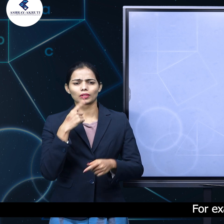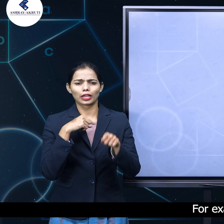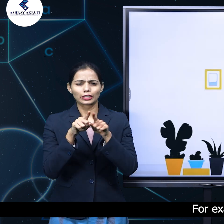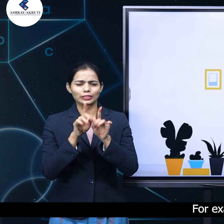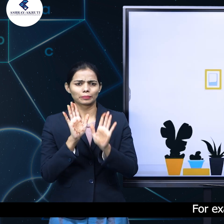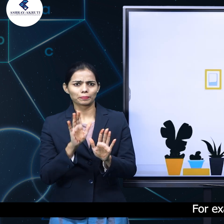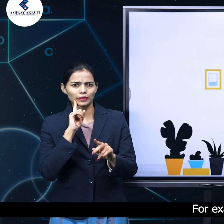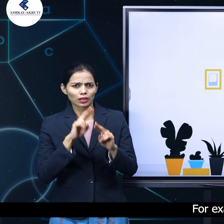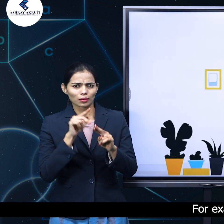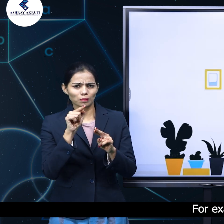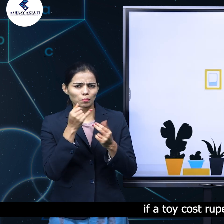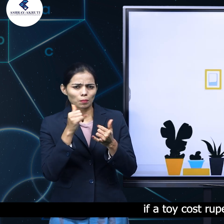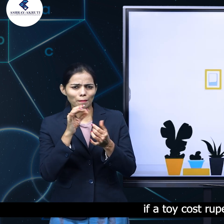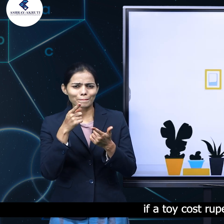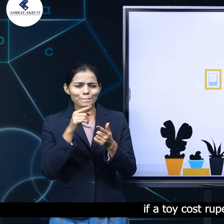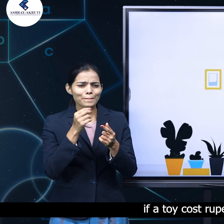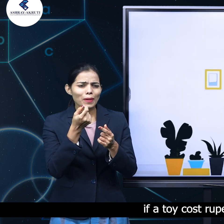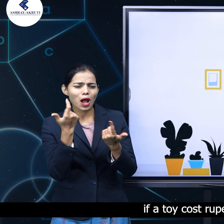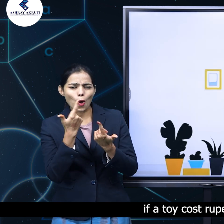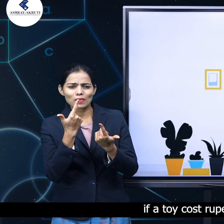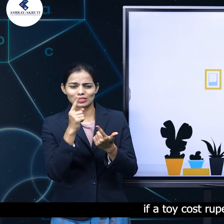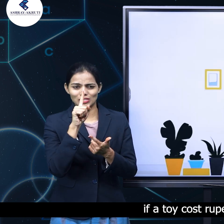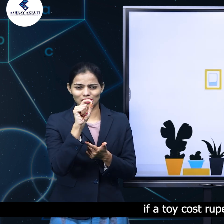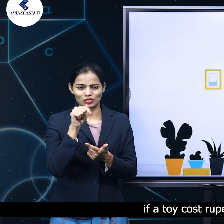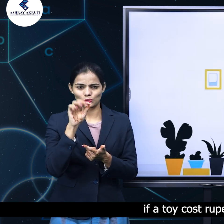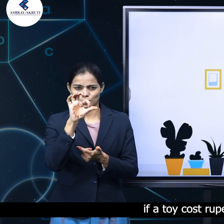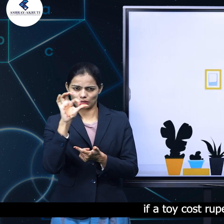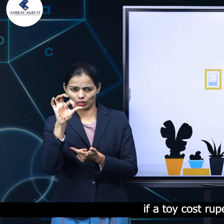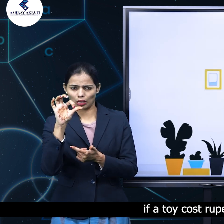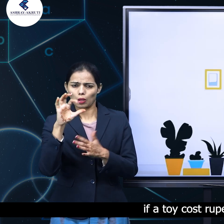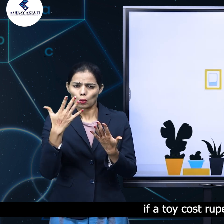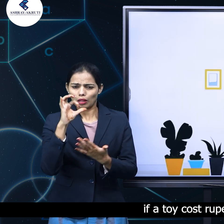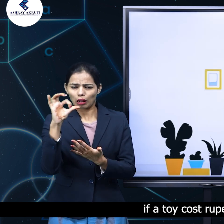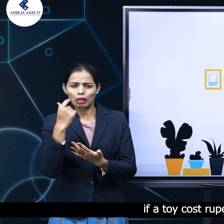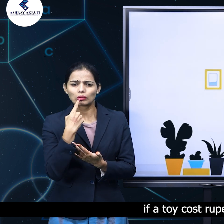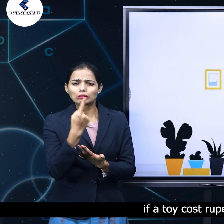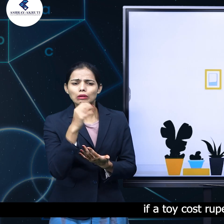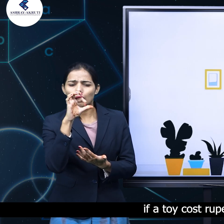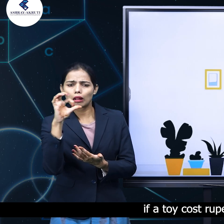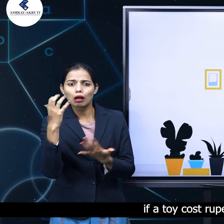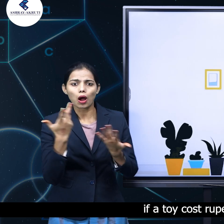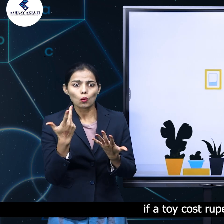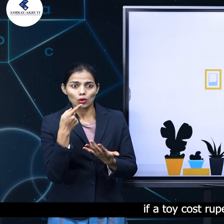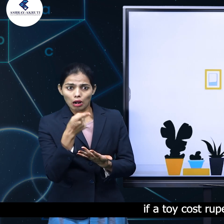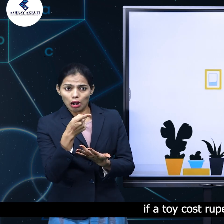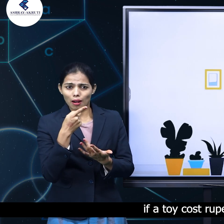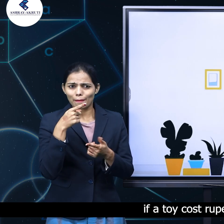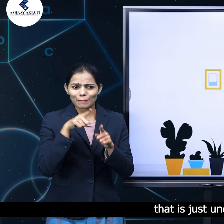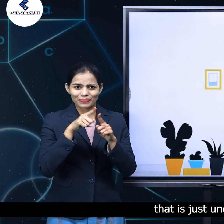For example, if a toy costs rupees 10.99, the 0.99 tell us that it